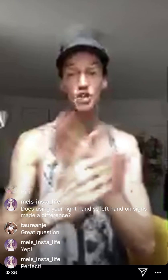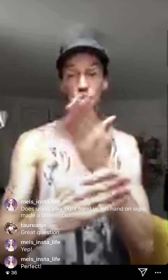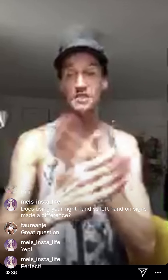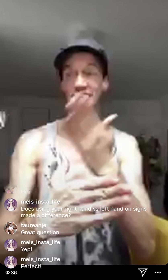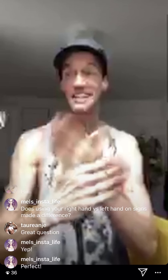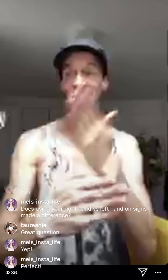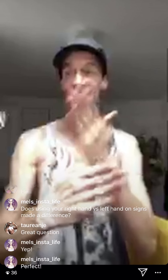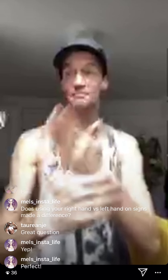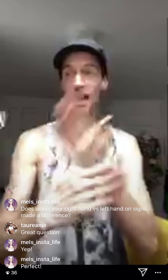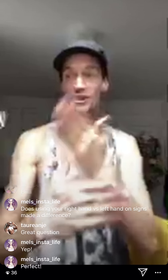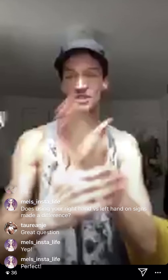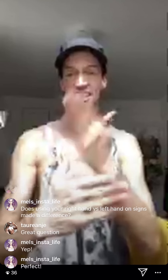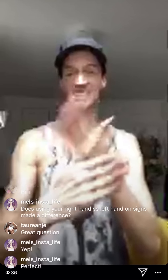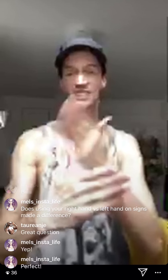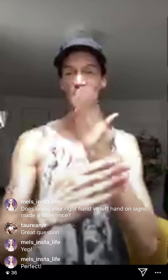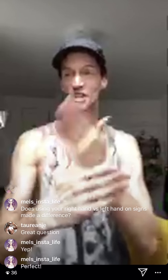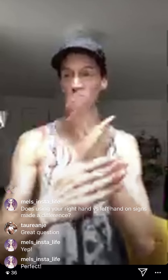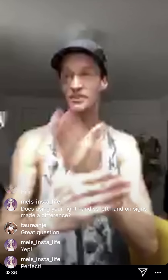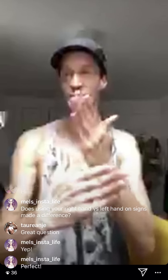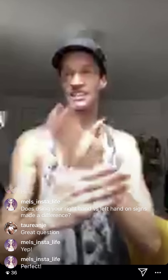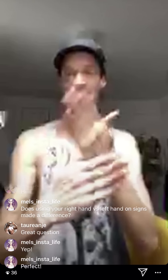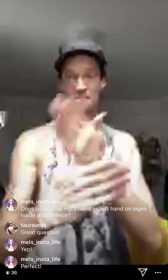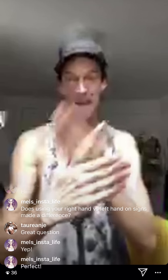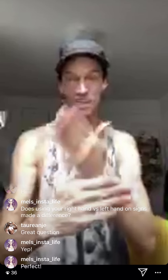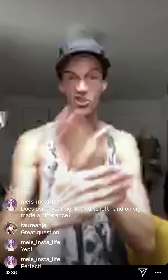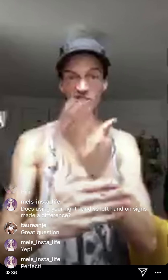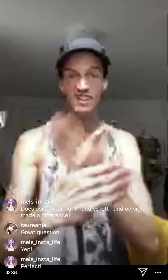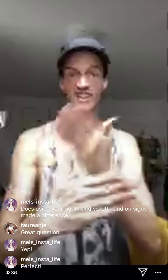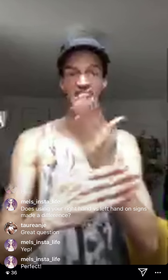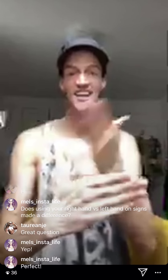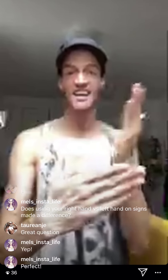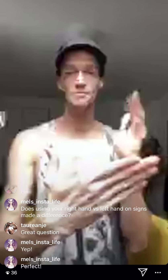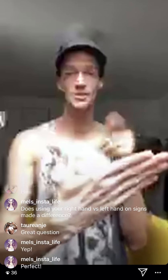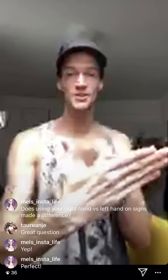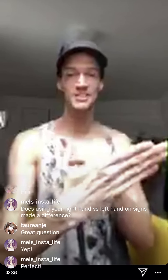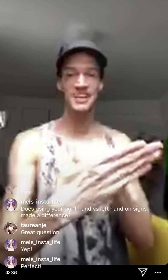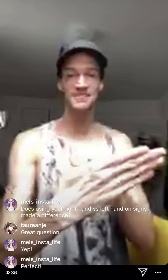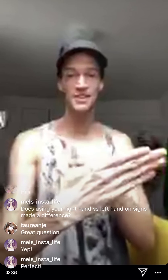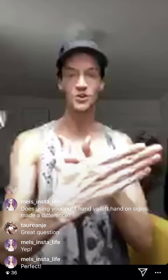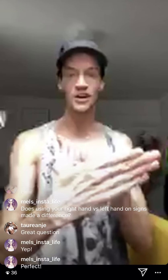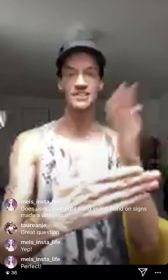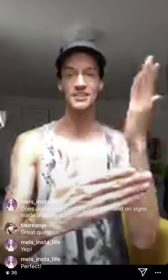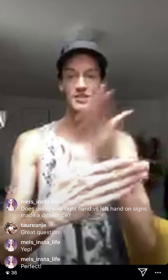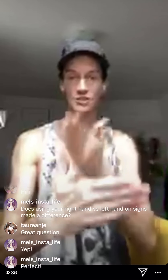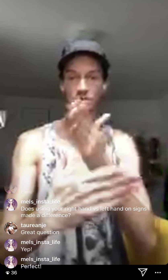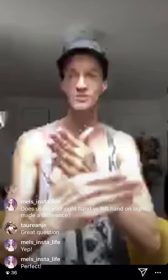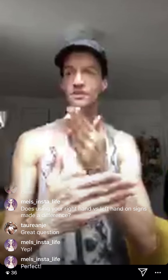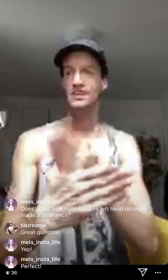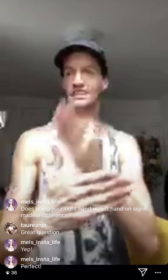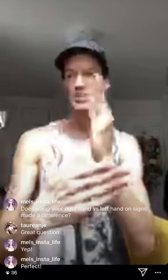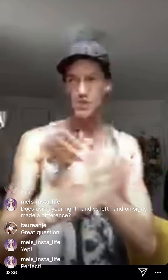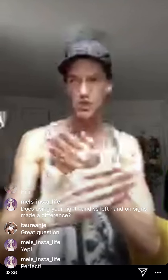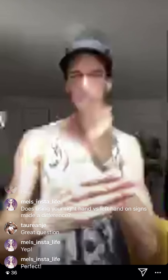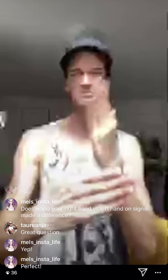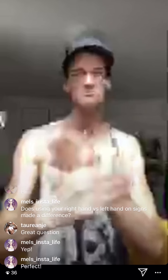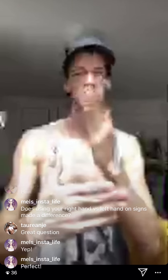it, it bothers it, there's interference, it meddles. So you're just kind of in the crux here. Disturb.